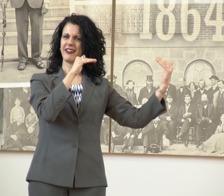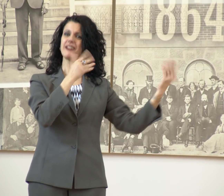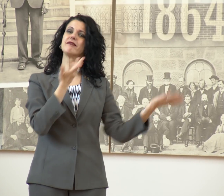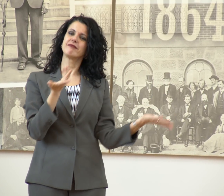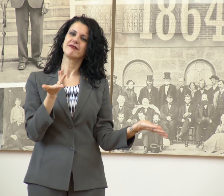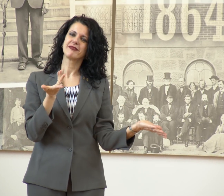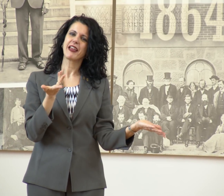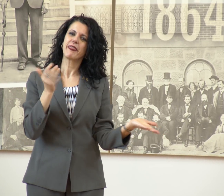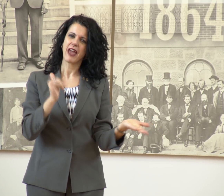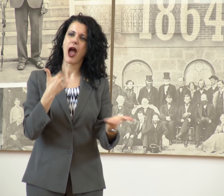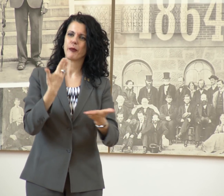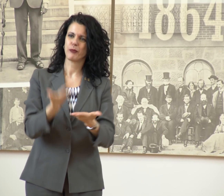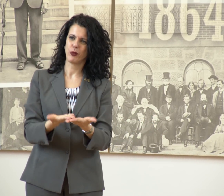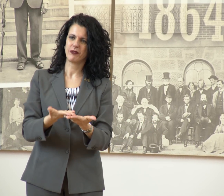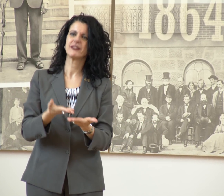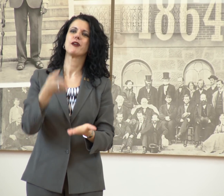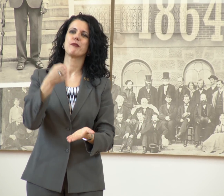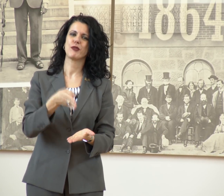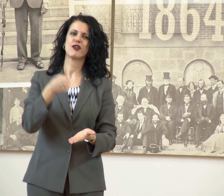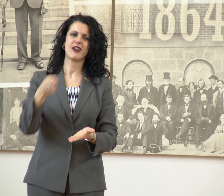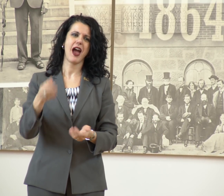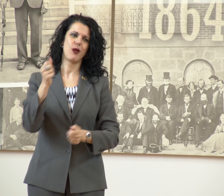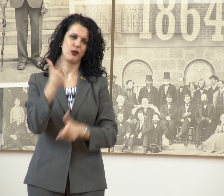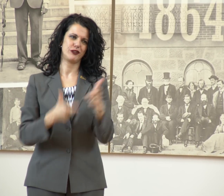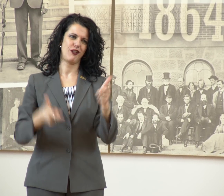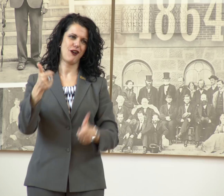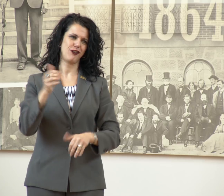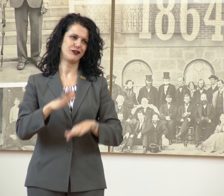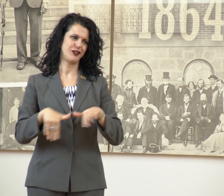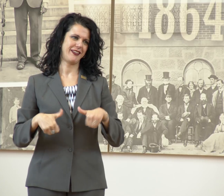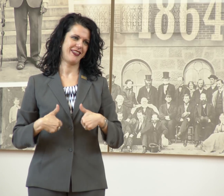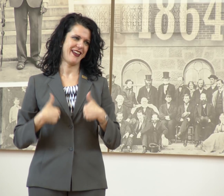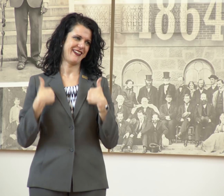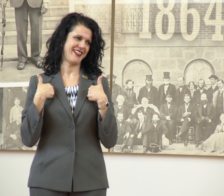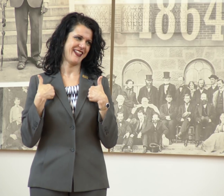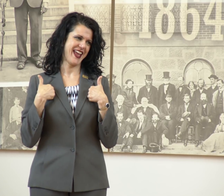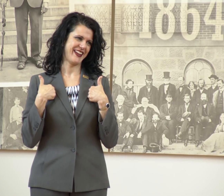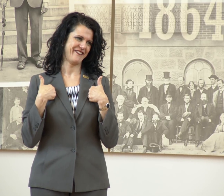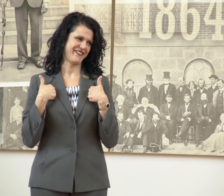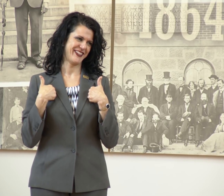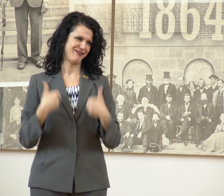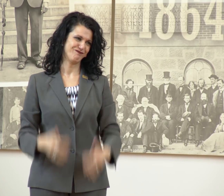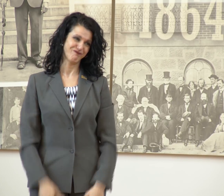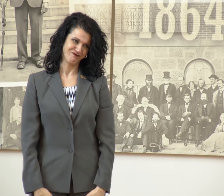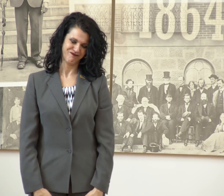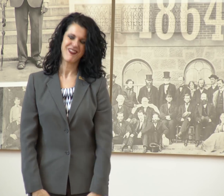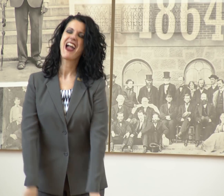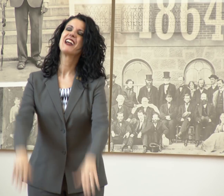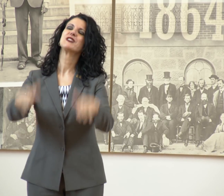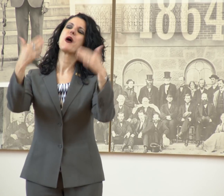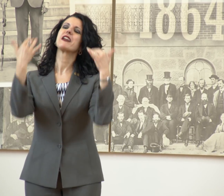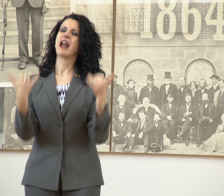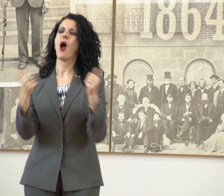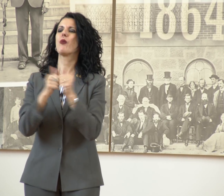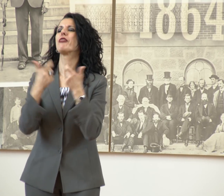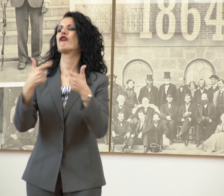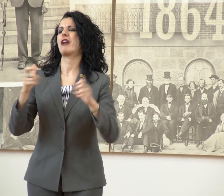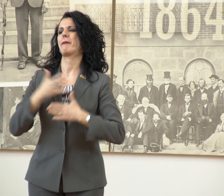I love how he explained that Bernard Bragg was like a giant. That Bernard Bragg was truly larger than